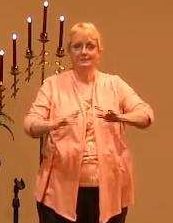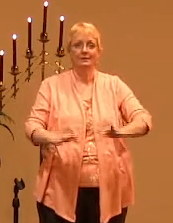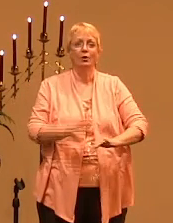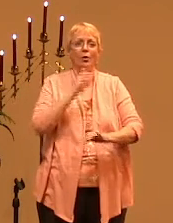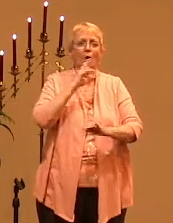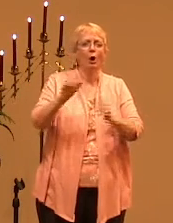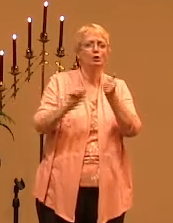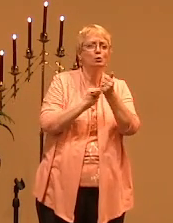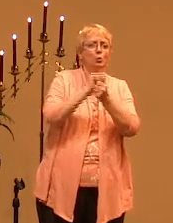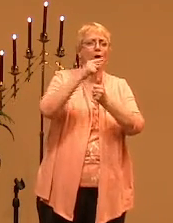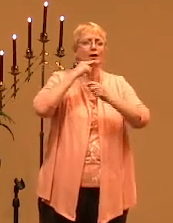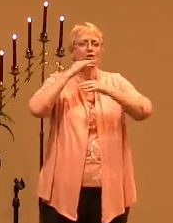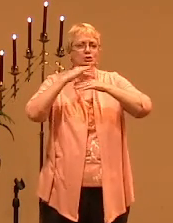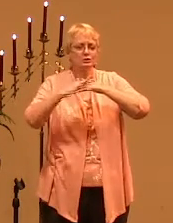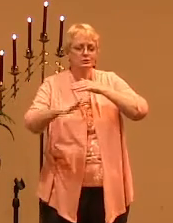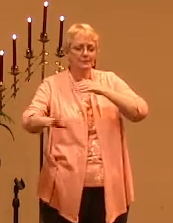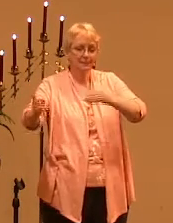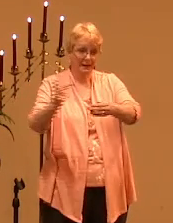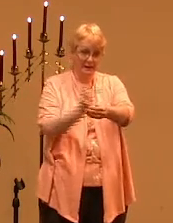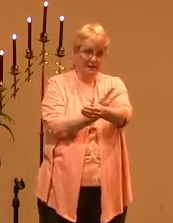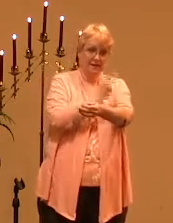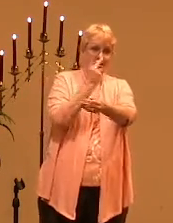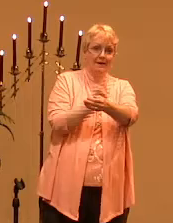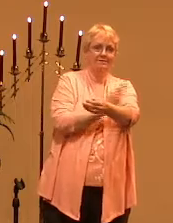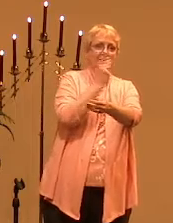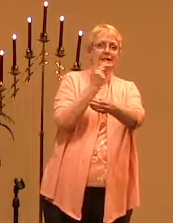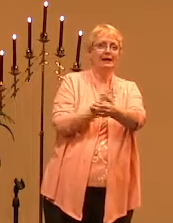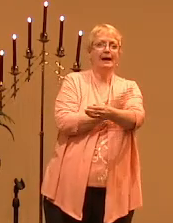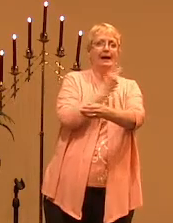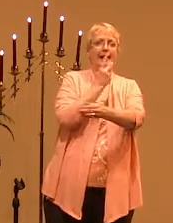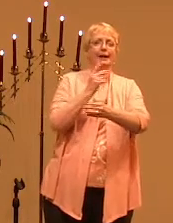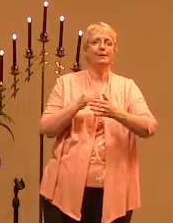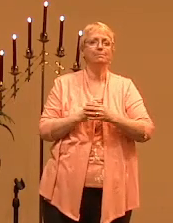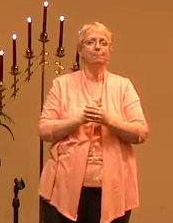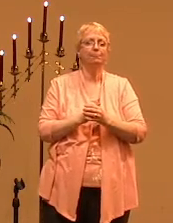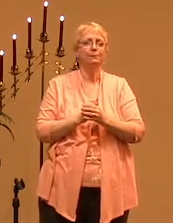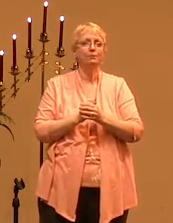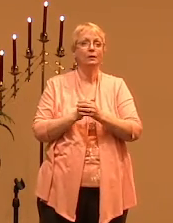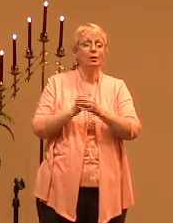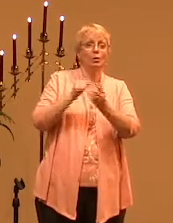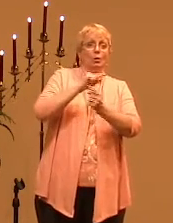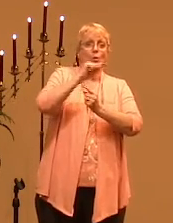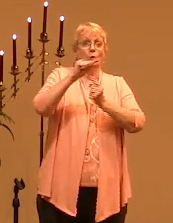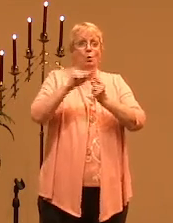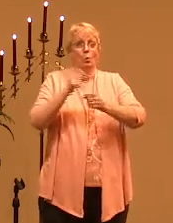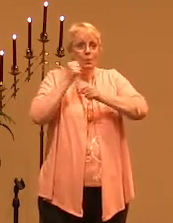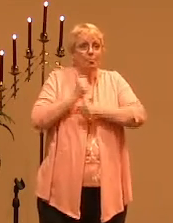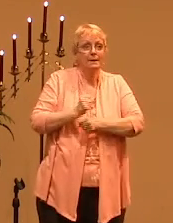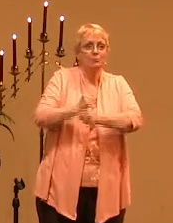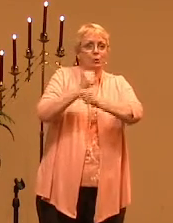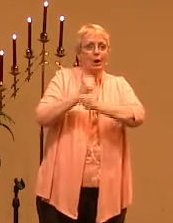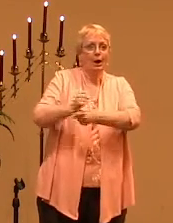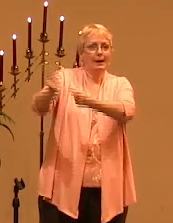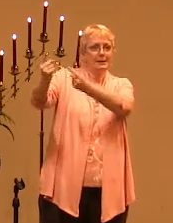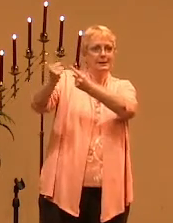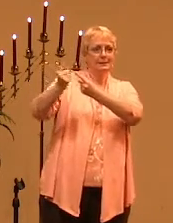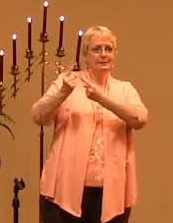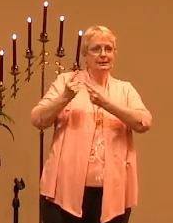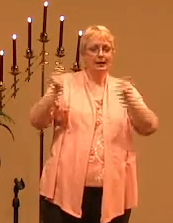as snow? Are you washed in the blood of the Lamb? When the